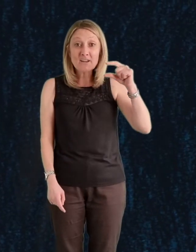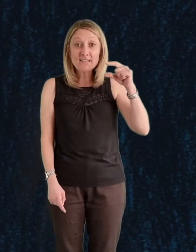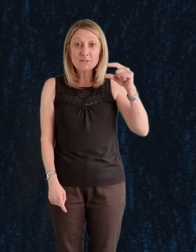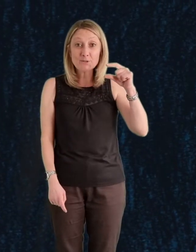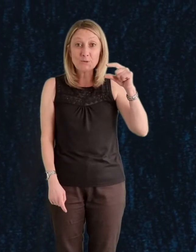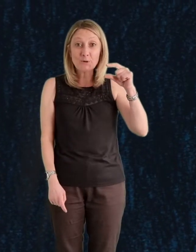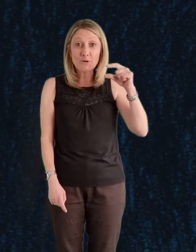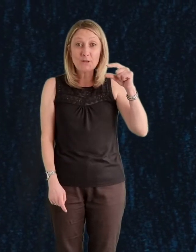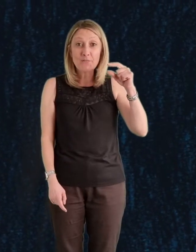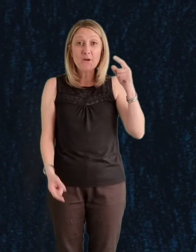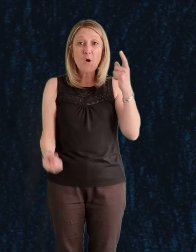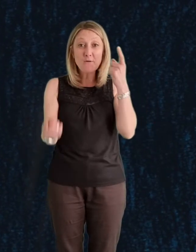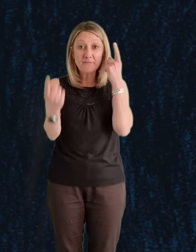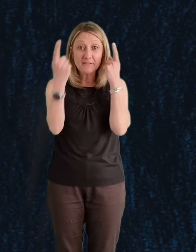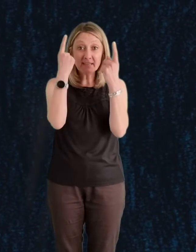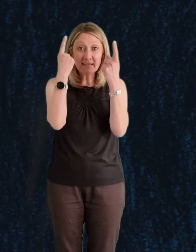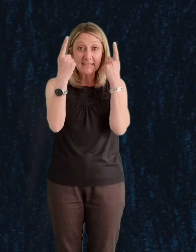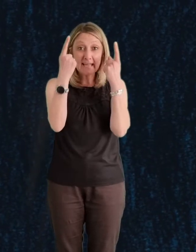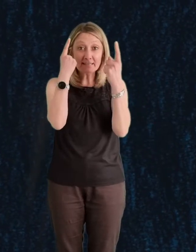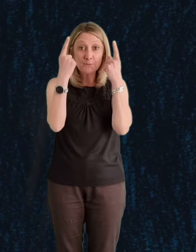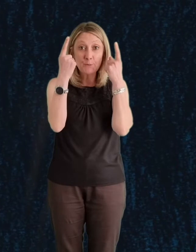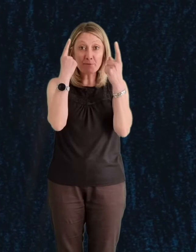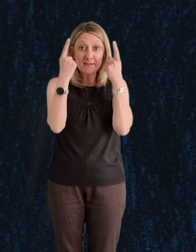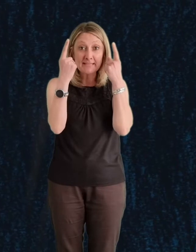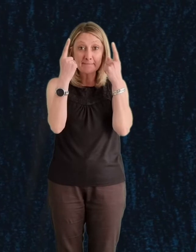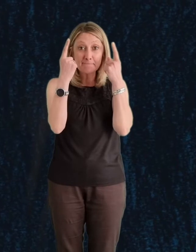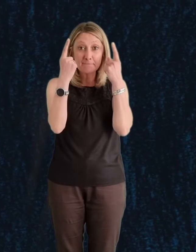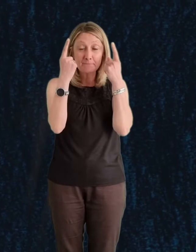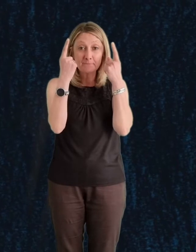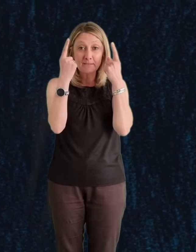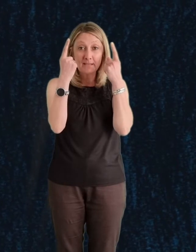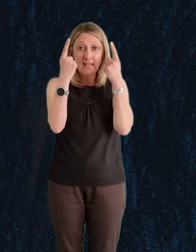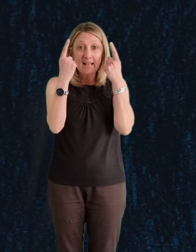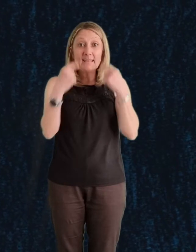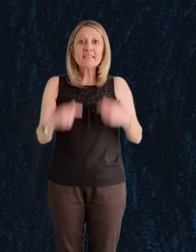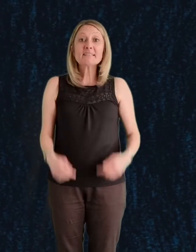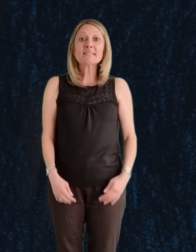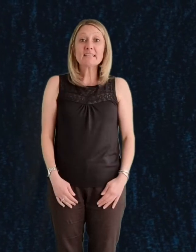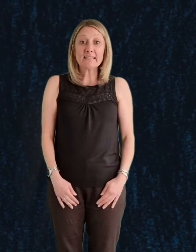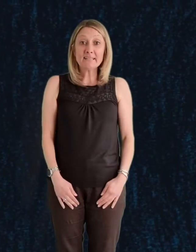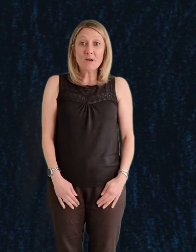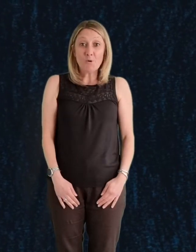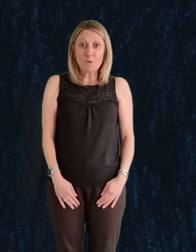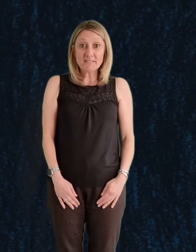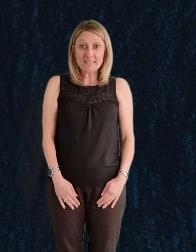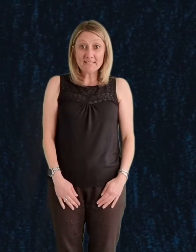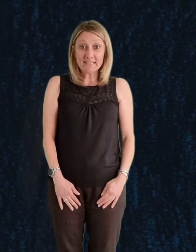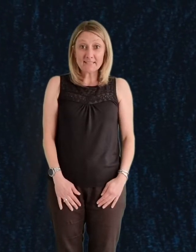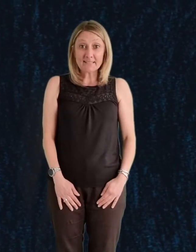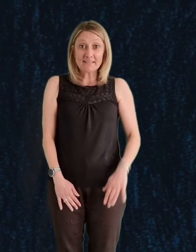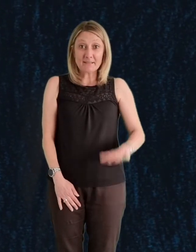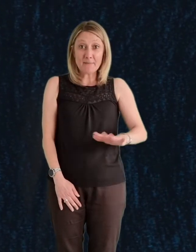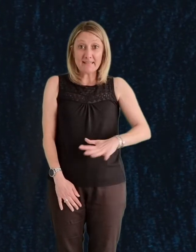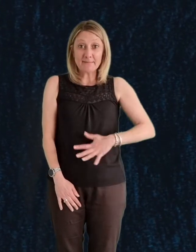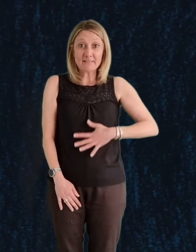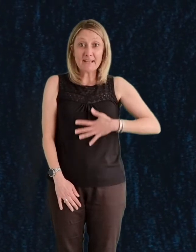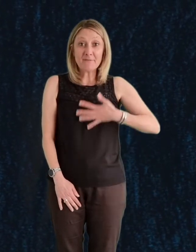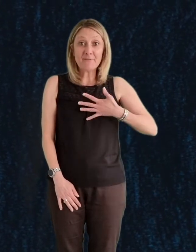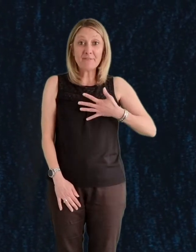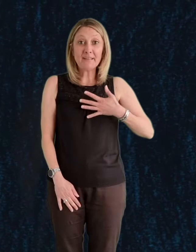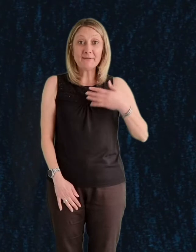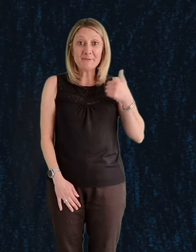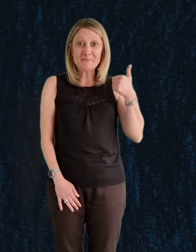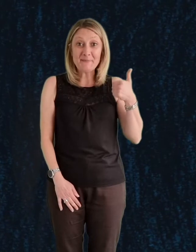little dinosaur that often gets a worry. Let's see what he does to make